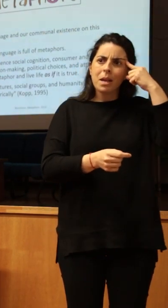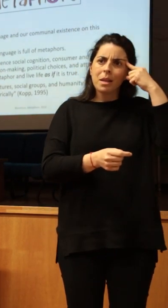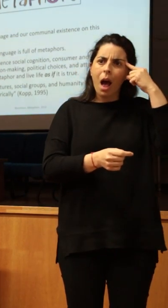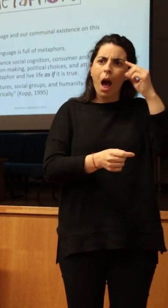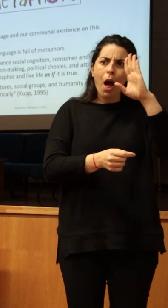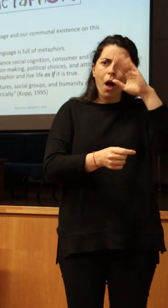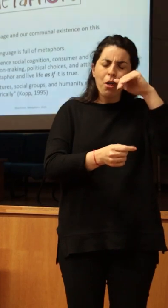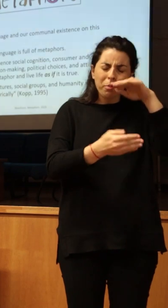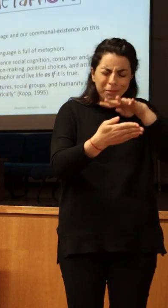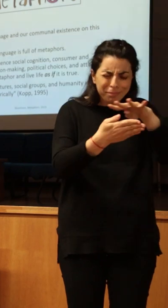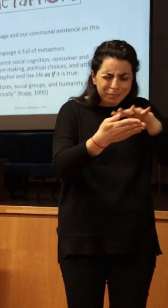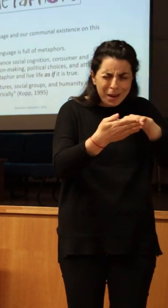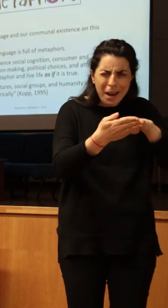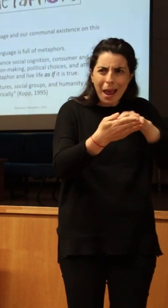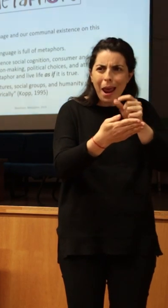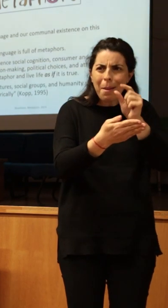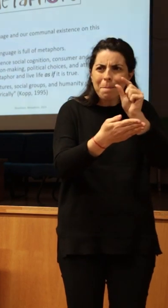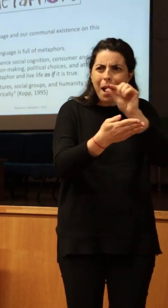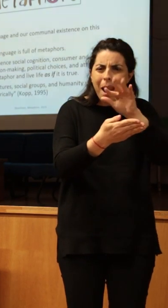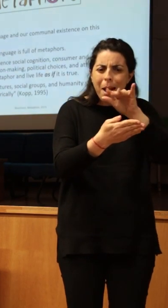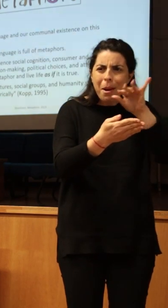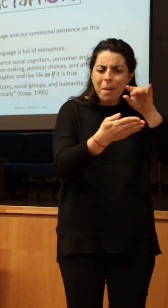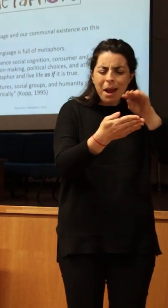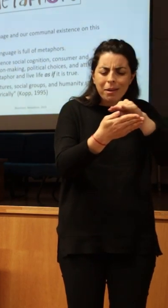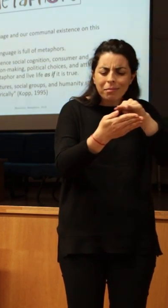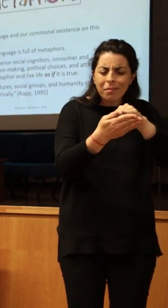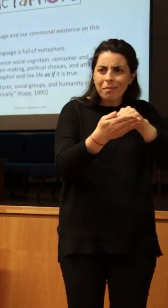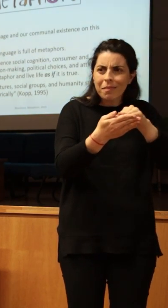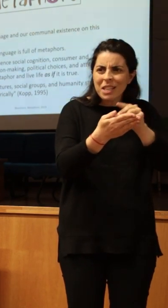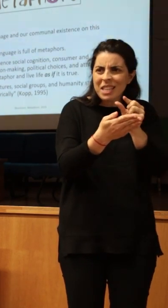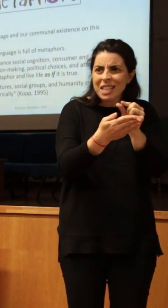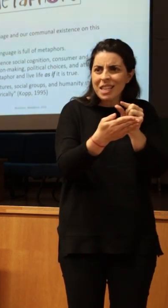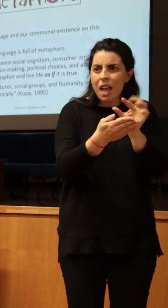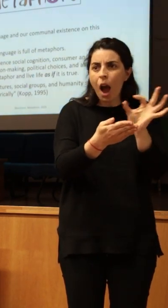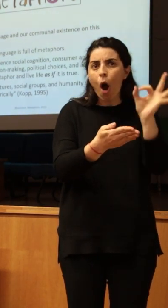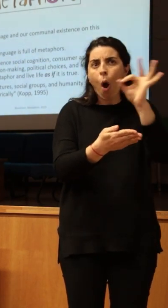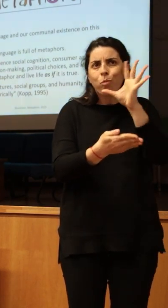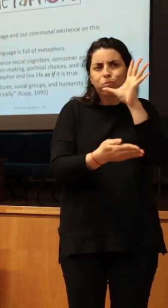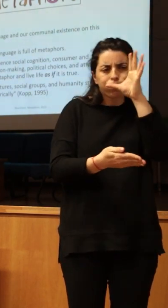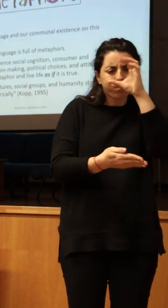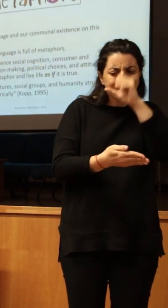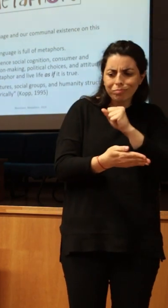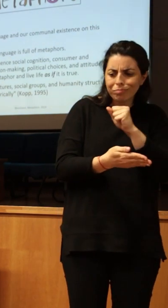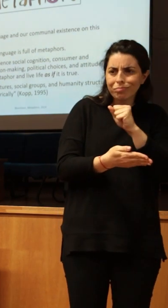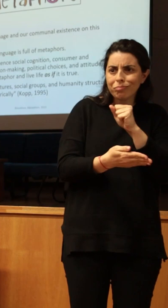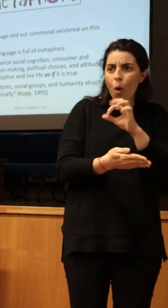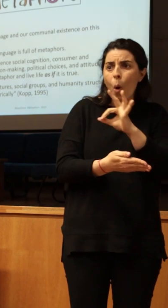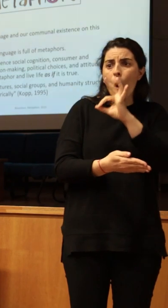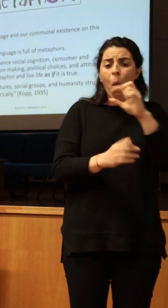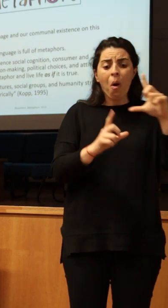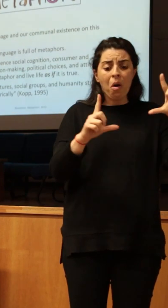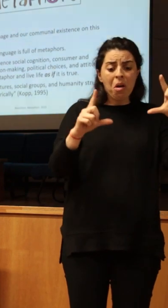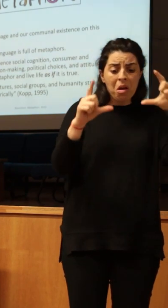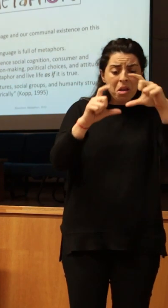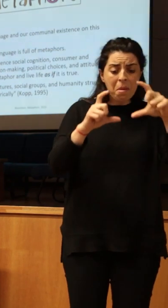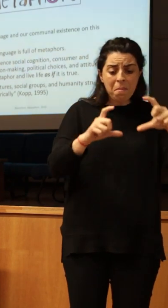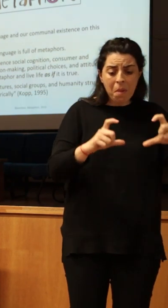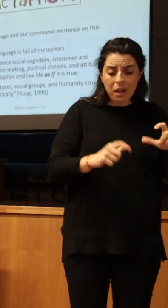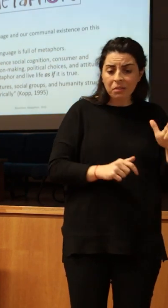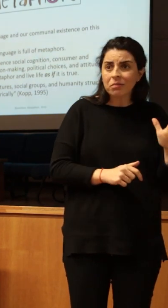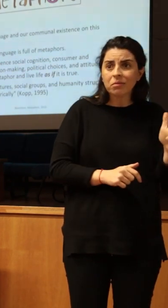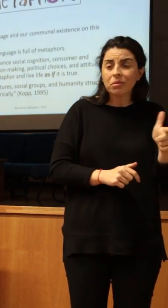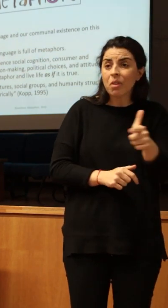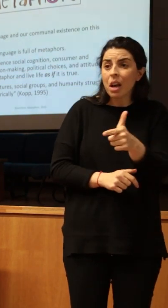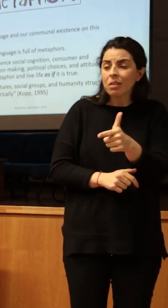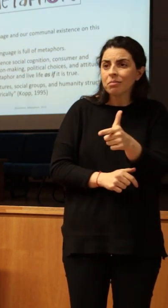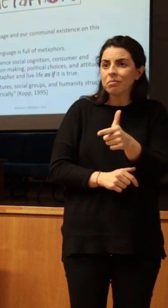leer. Or the book is too boring. O el libro es muy aburrido. Or there are no pictures there. O quizá no hay fotos en el libro. Whatever it is,